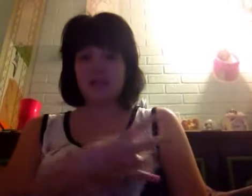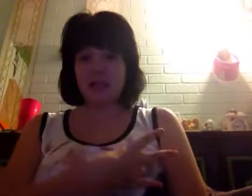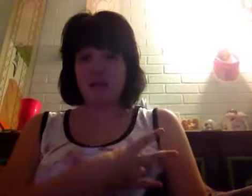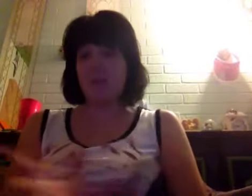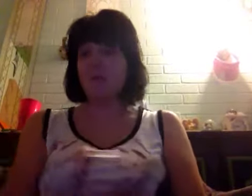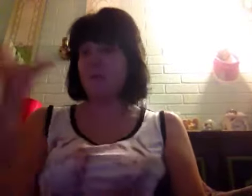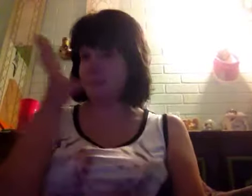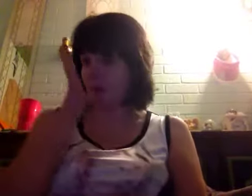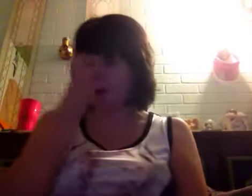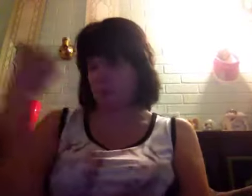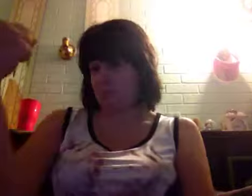Stephen.